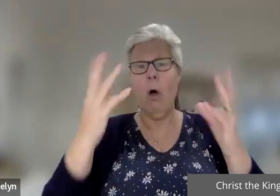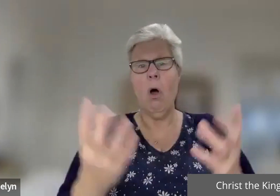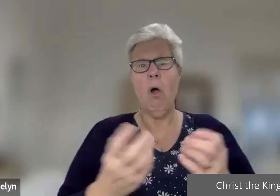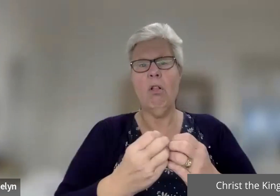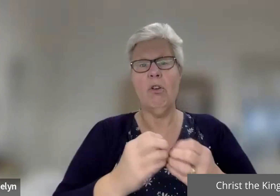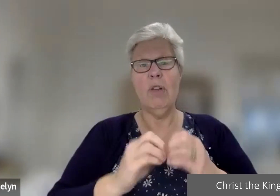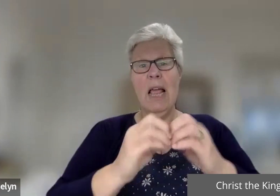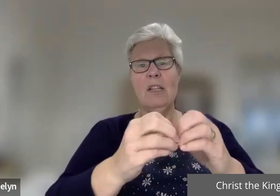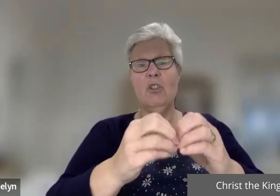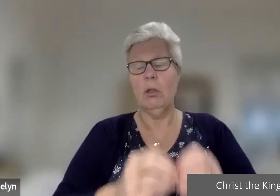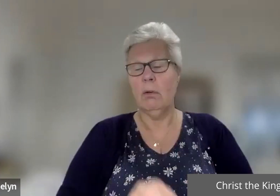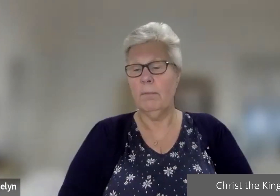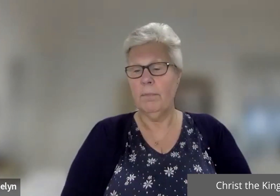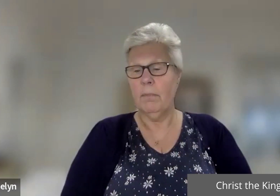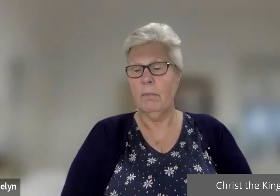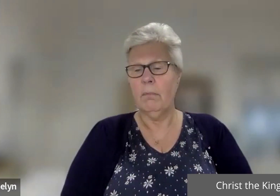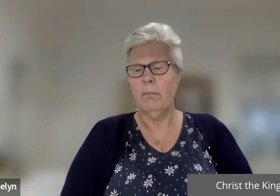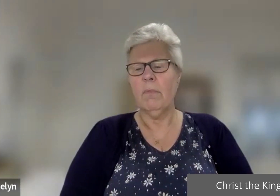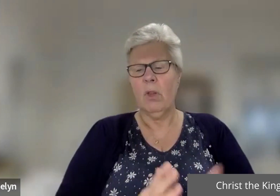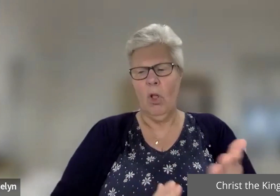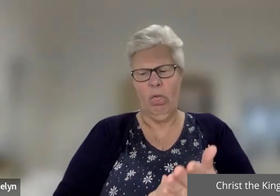of all creation.